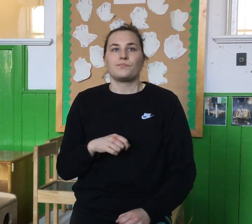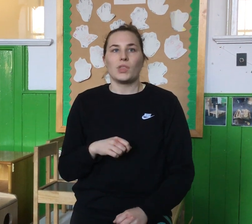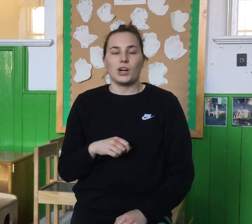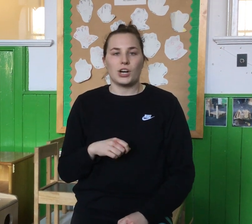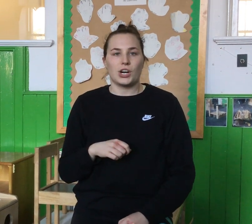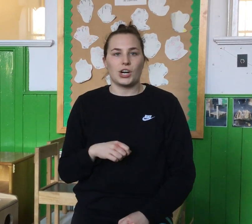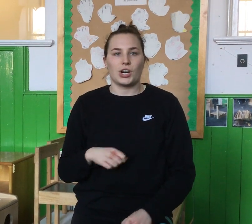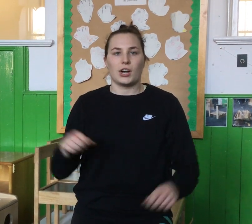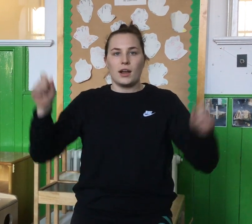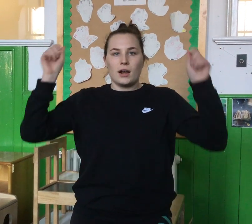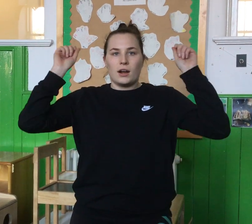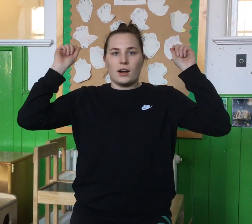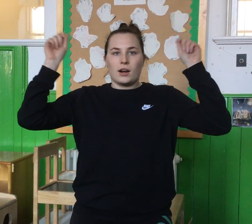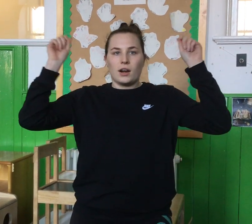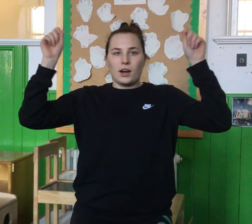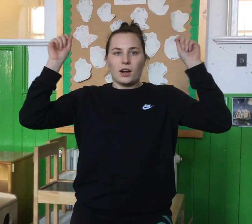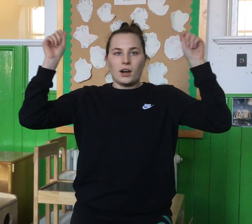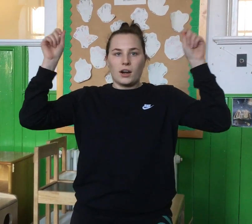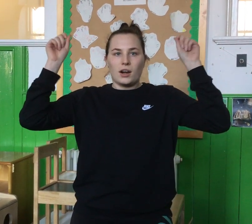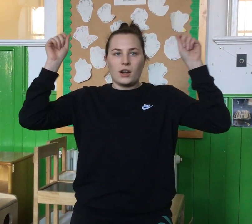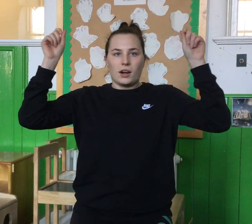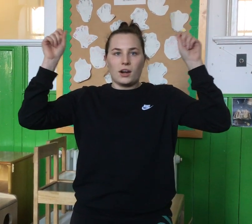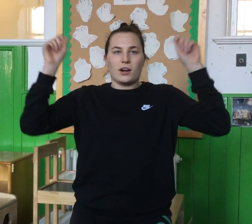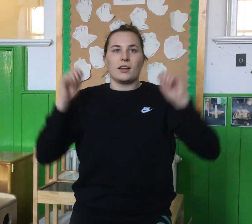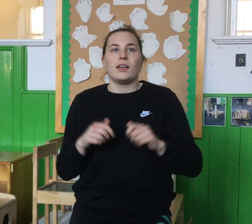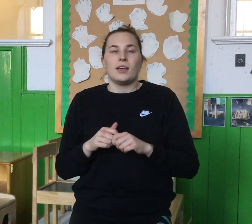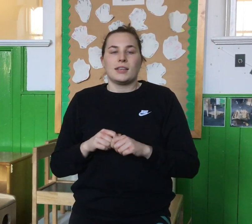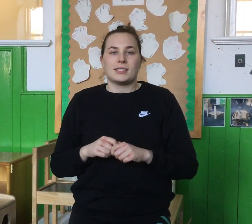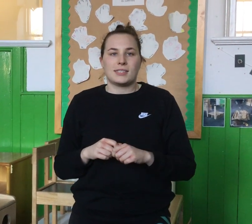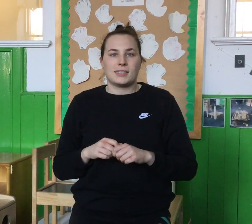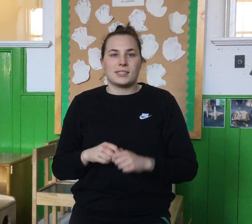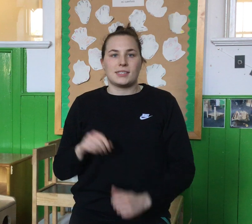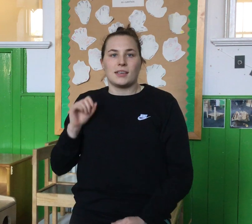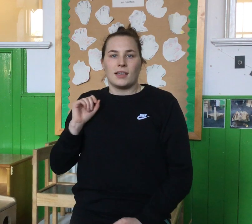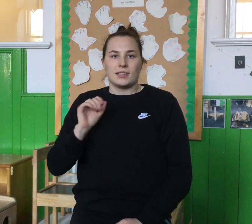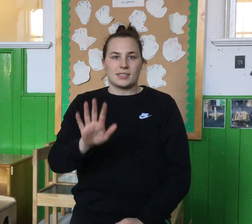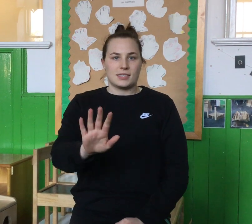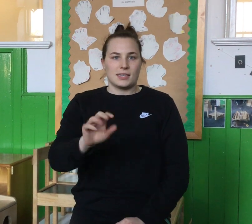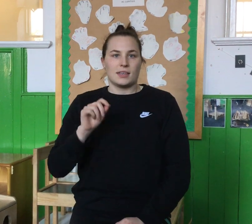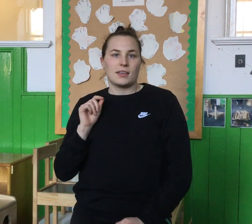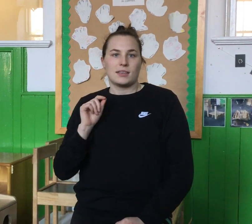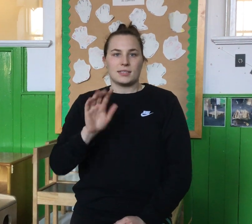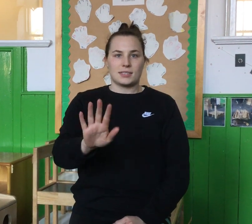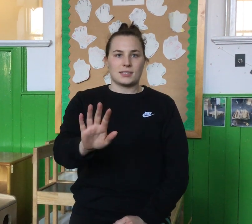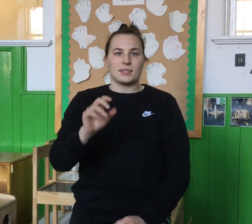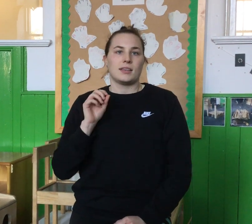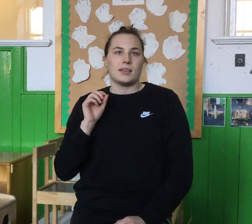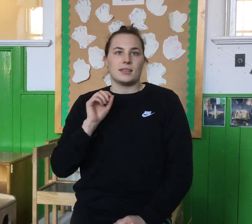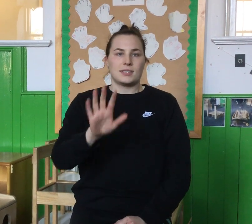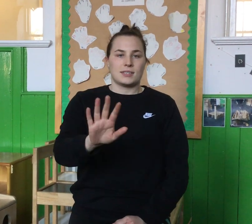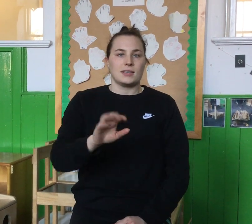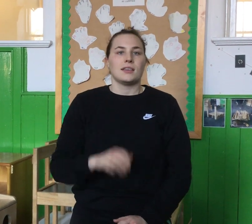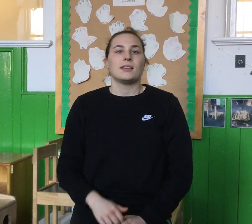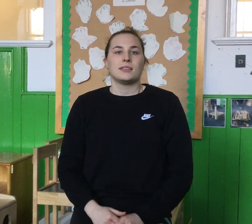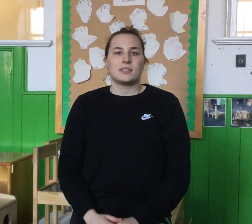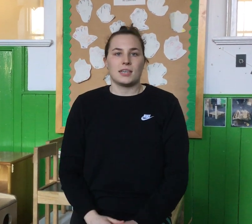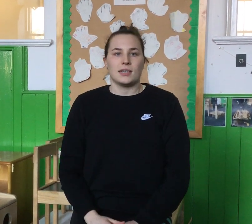R, R. S, S, S. T,